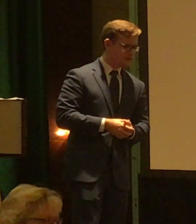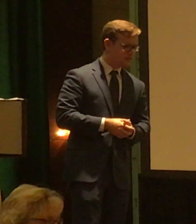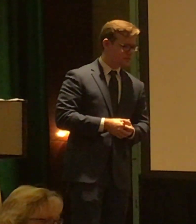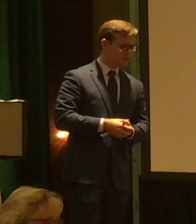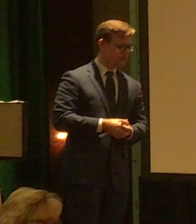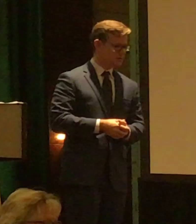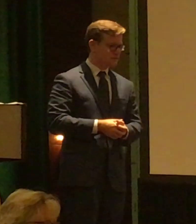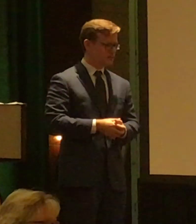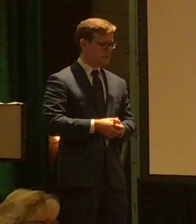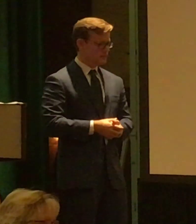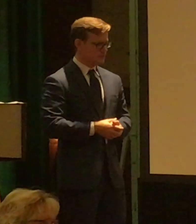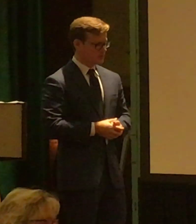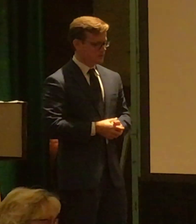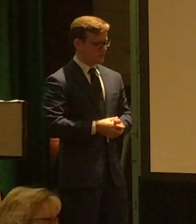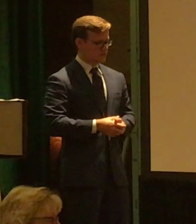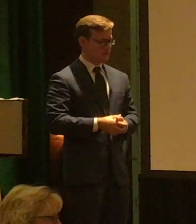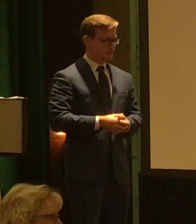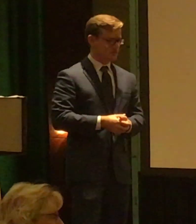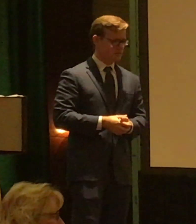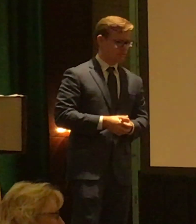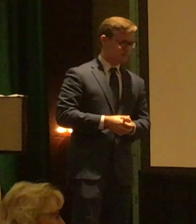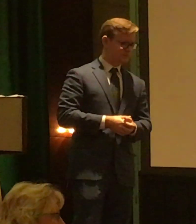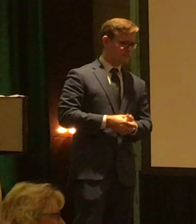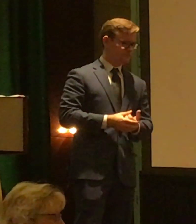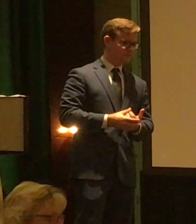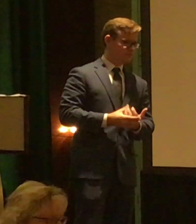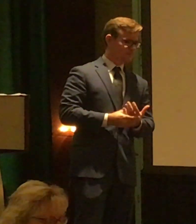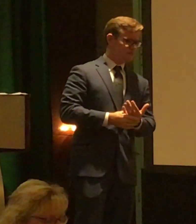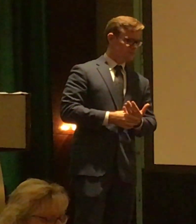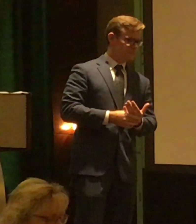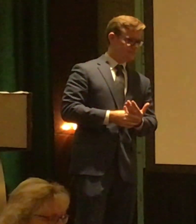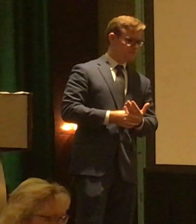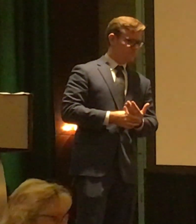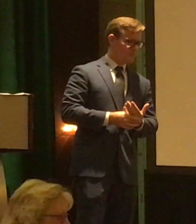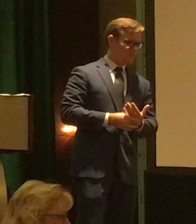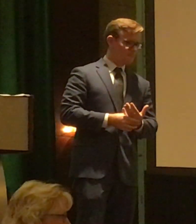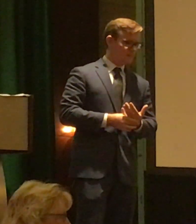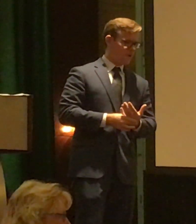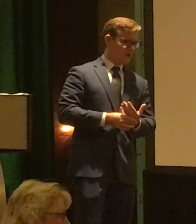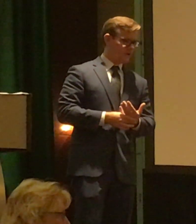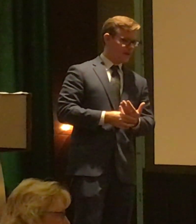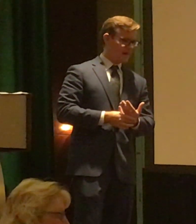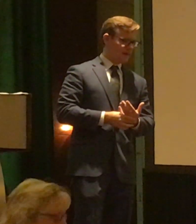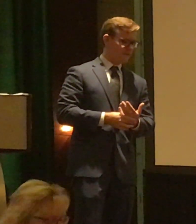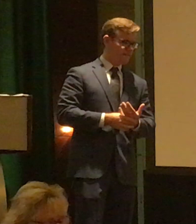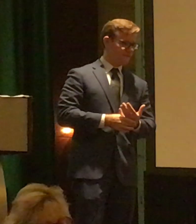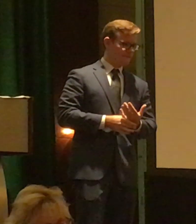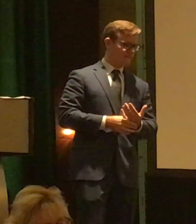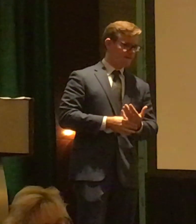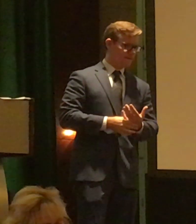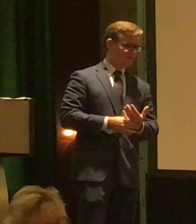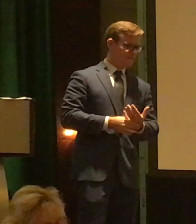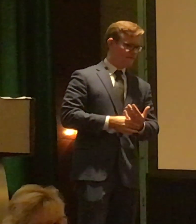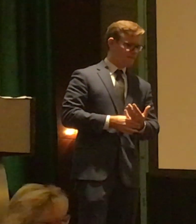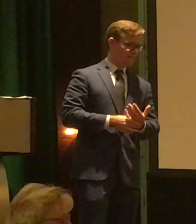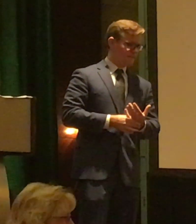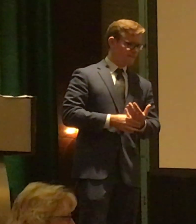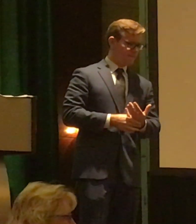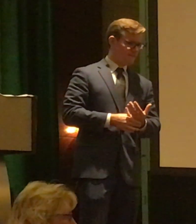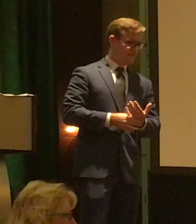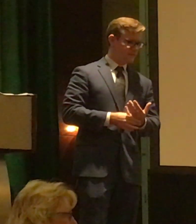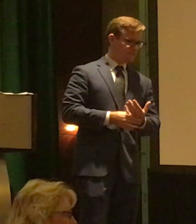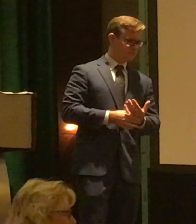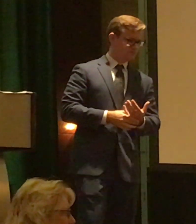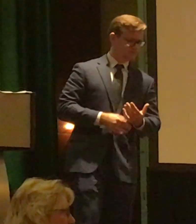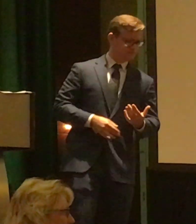the time. And if you're talking about interpreters, when they deploy service people abroad, they